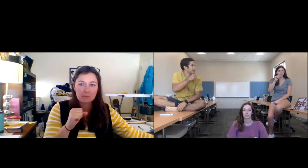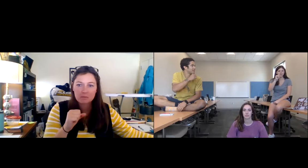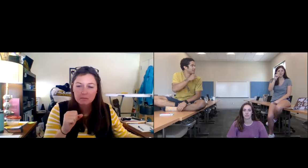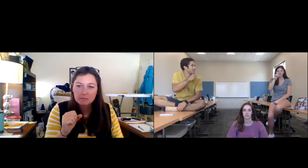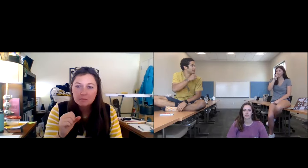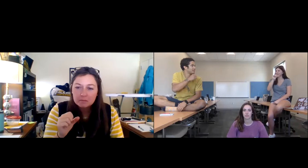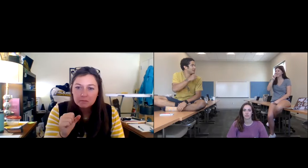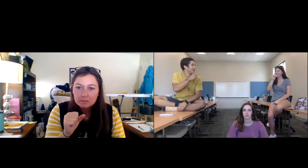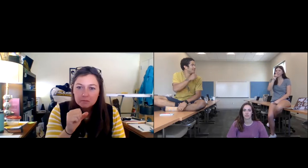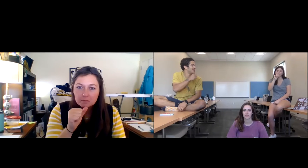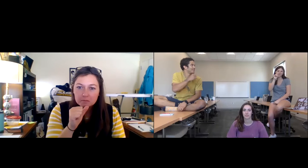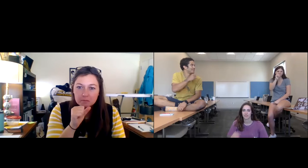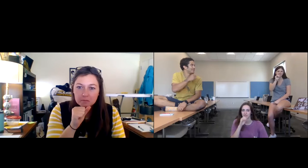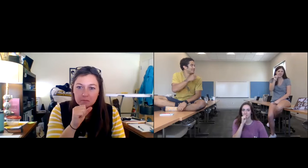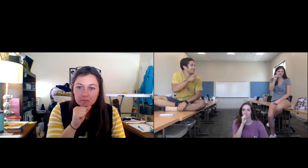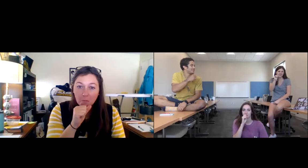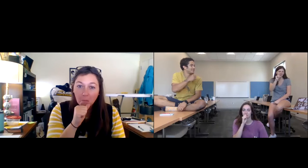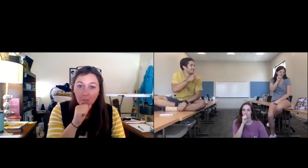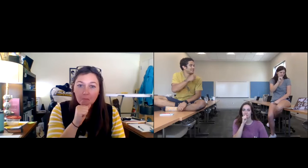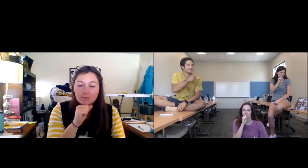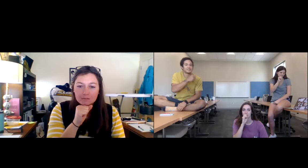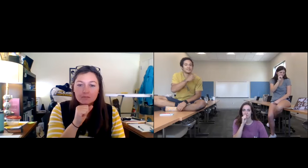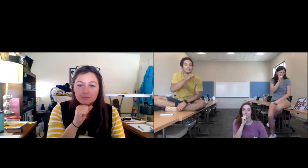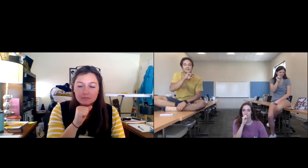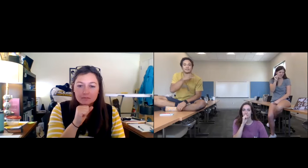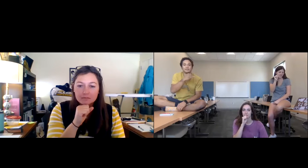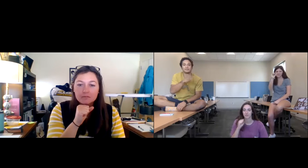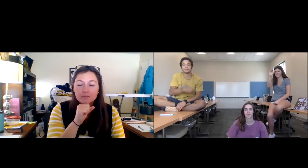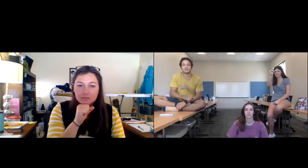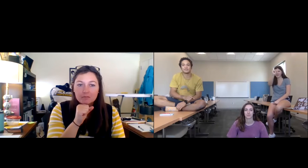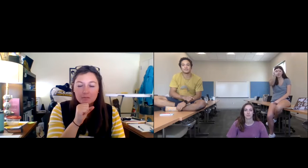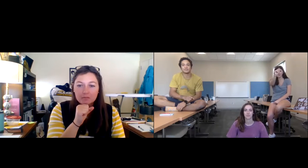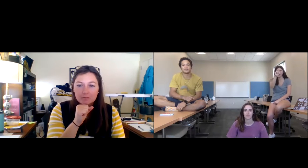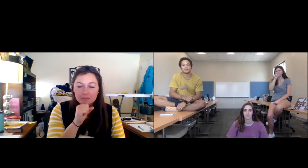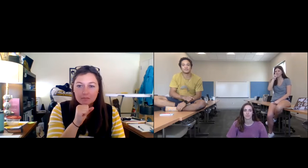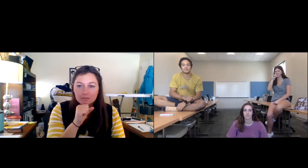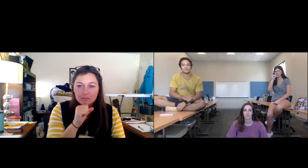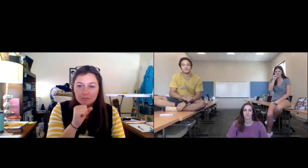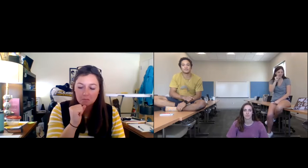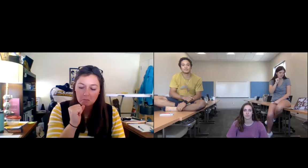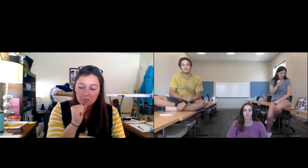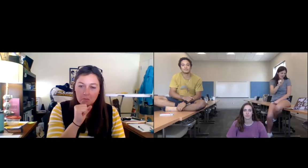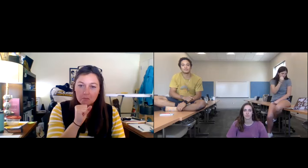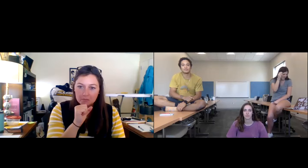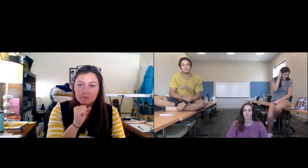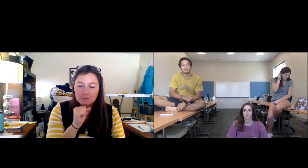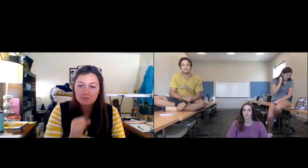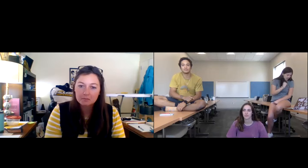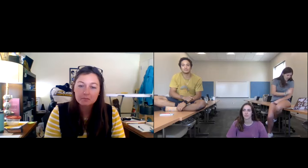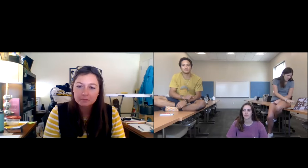fruit as well. Yeah. Like orange is the color and the fruit sign is like kind of an O squeezing in front of your mouth. Mm-hmm.